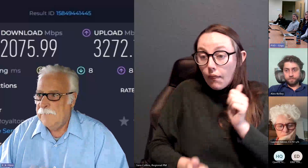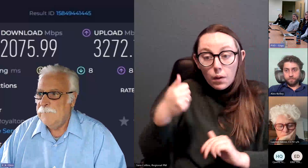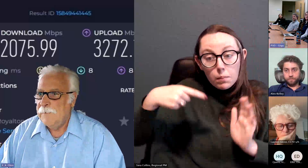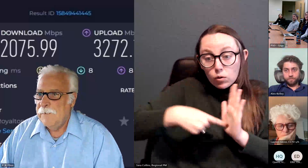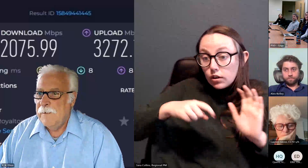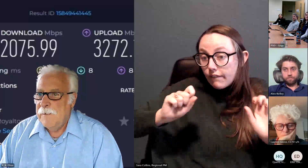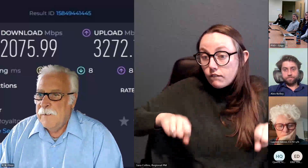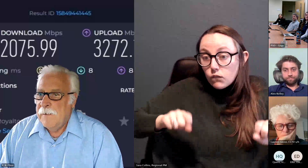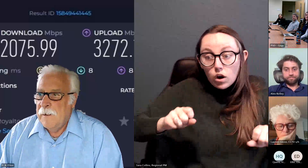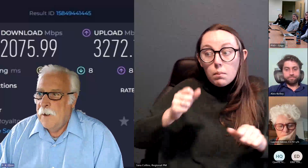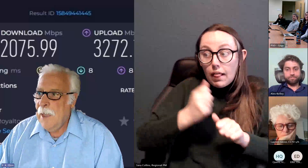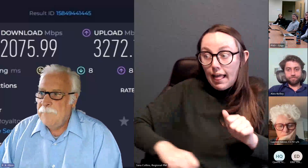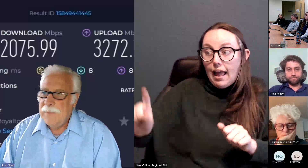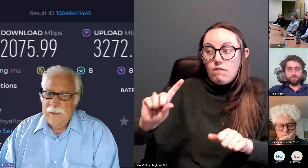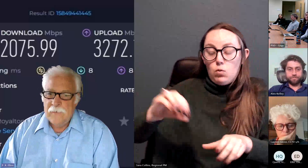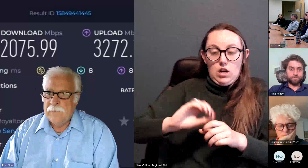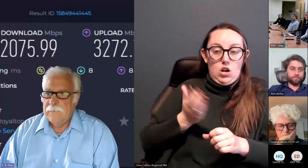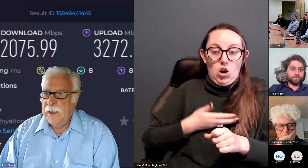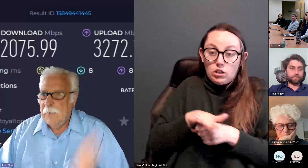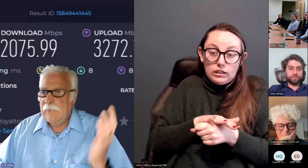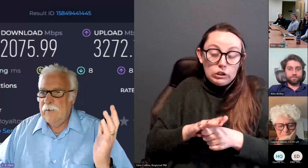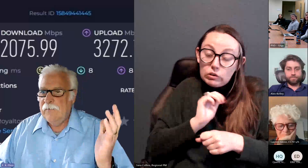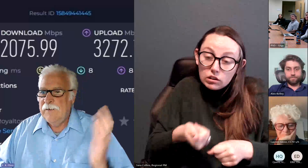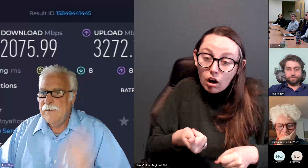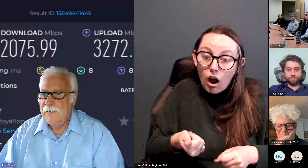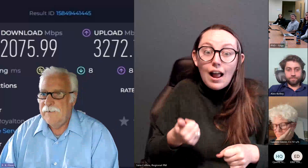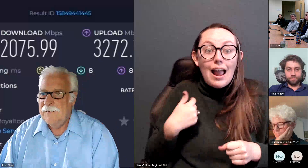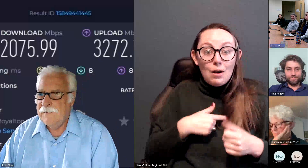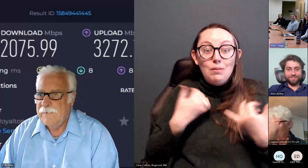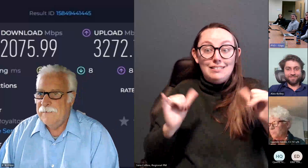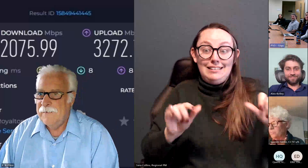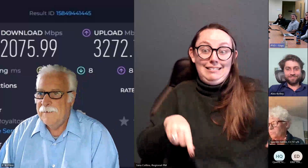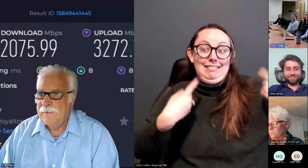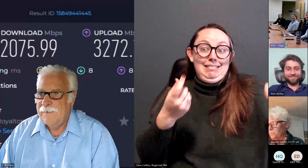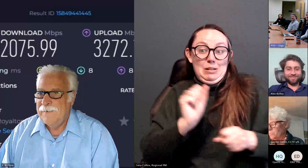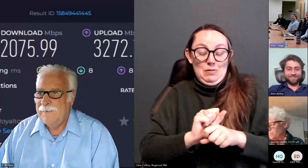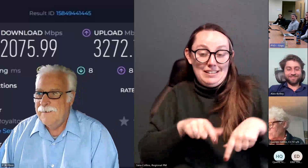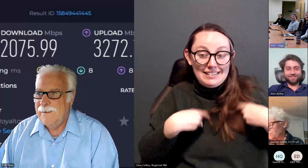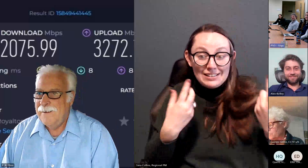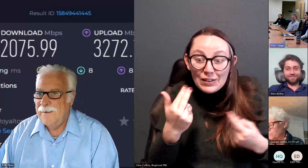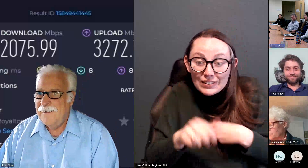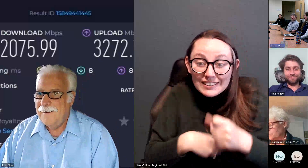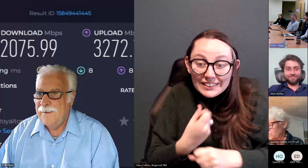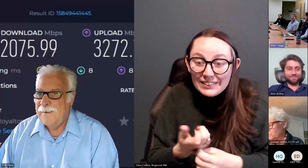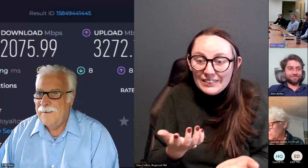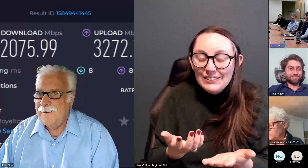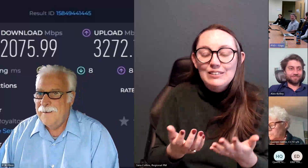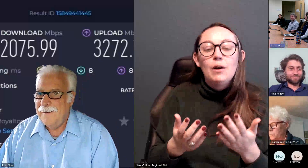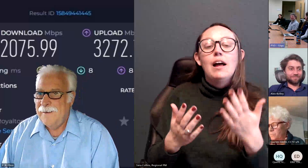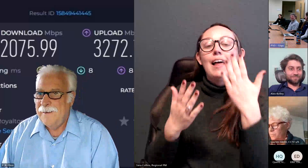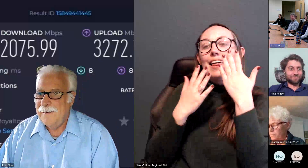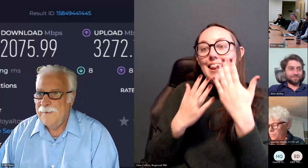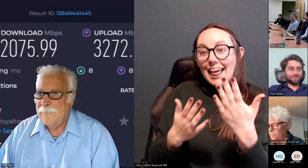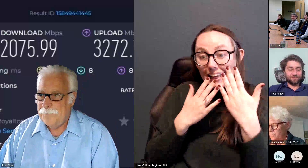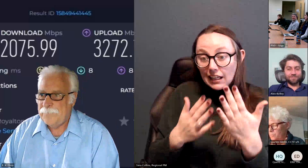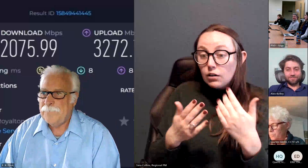that. Okay, thank you. Any questions? Thank you, FX. We appreciate your